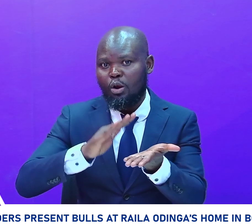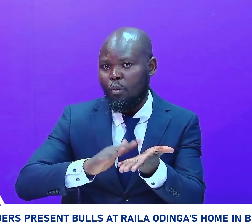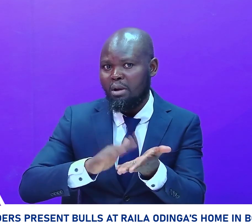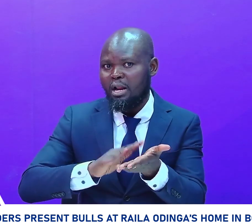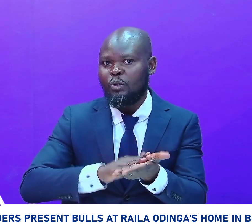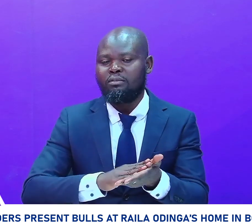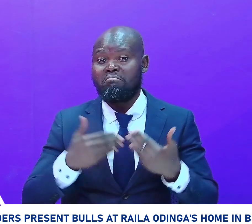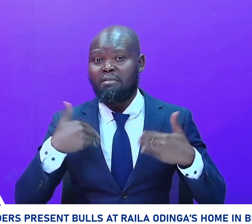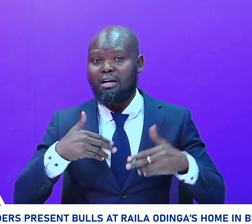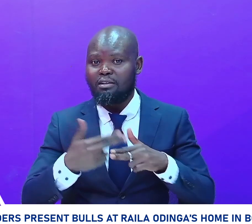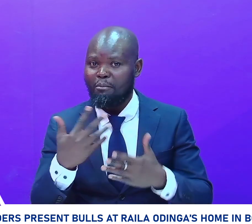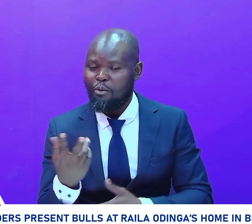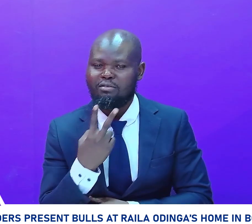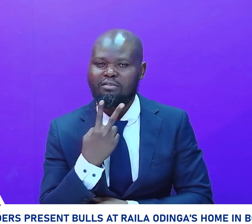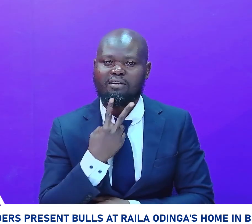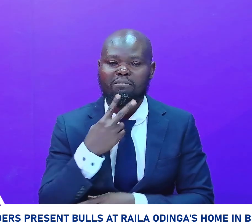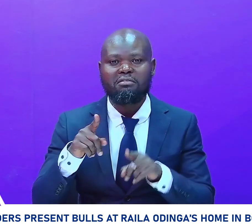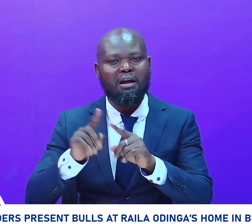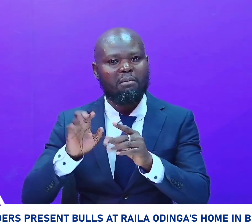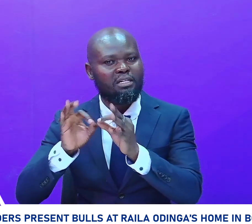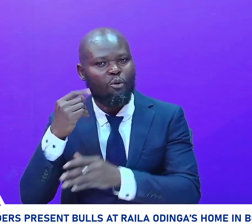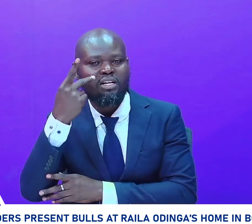Baba. Let's hope we get to keep the spirit and wish the